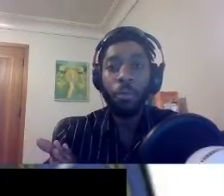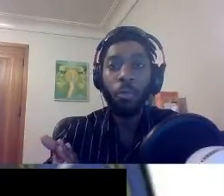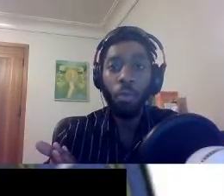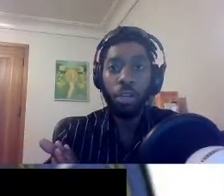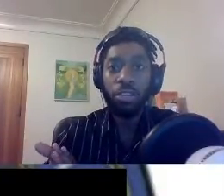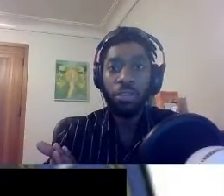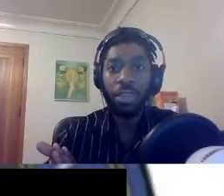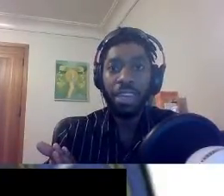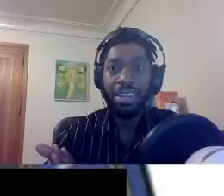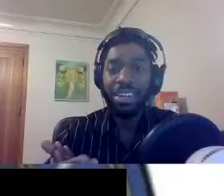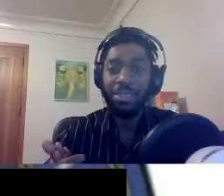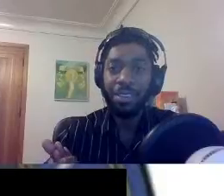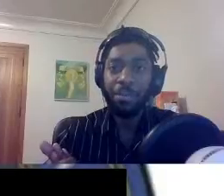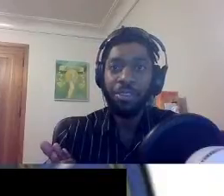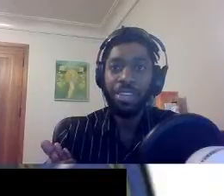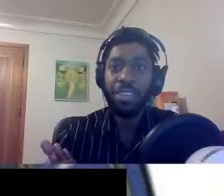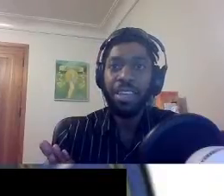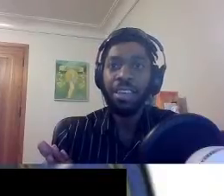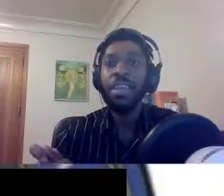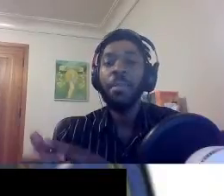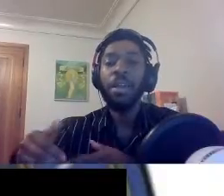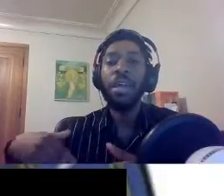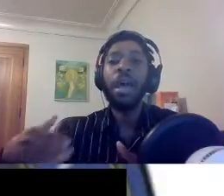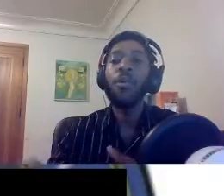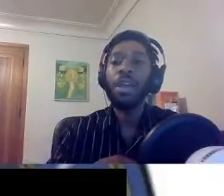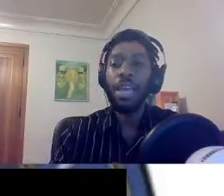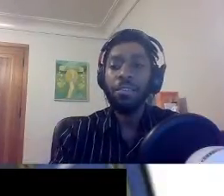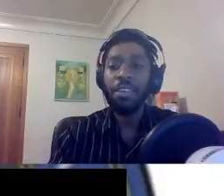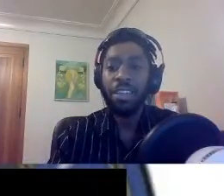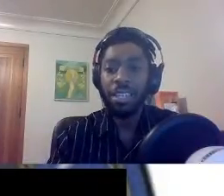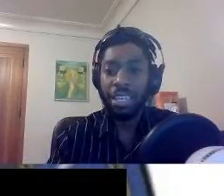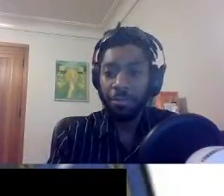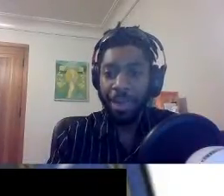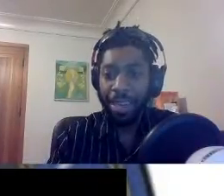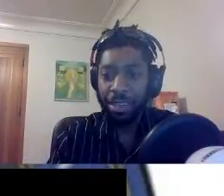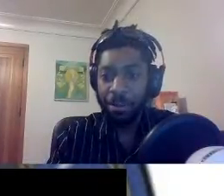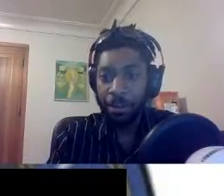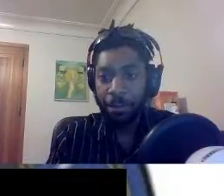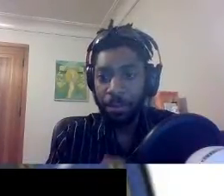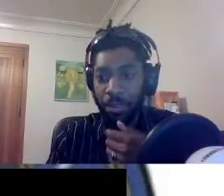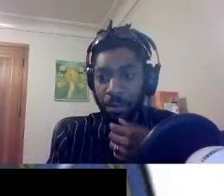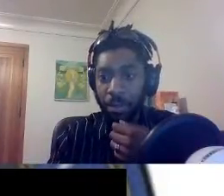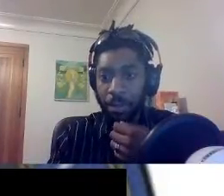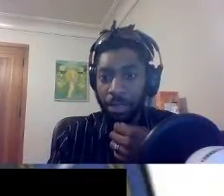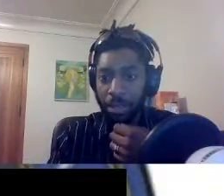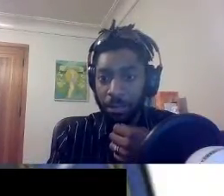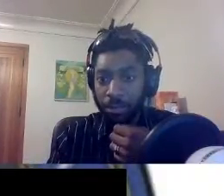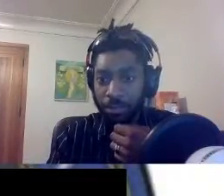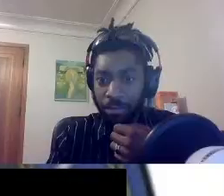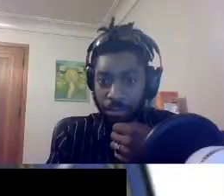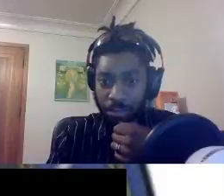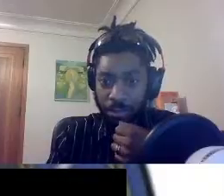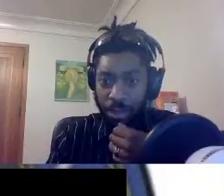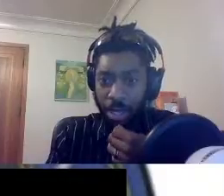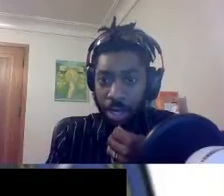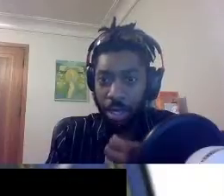lot of people would do that, and I really appreciate that. But I want to have something to give back. So that'd be a big thing.